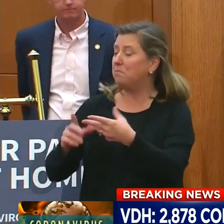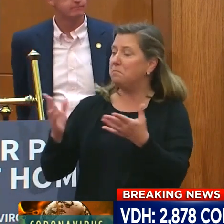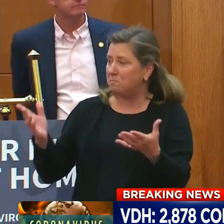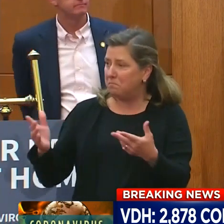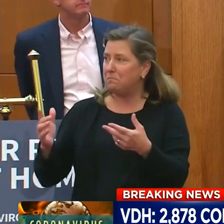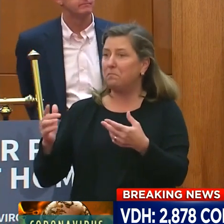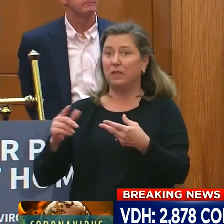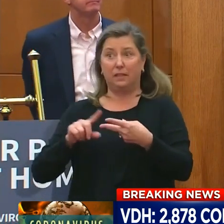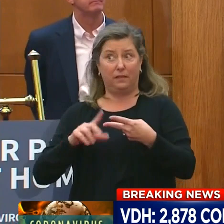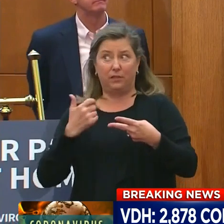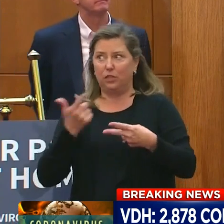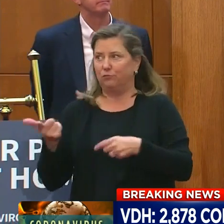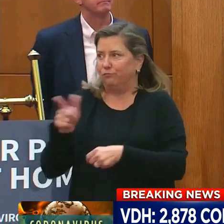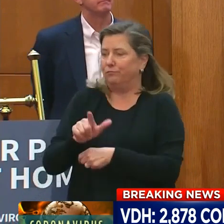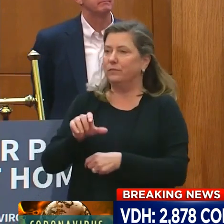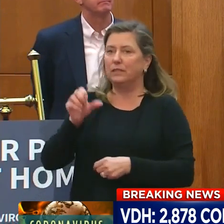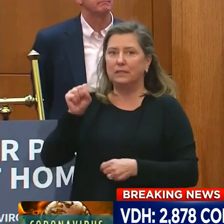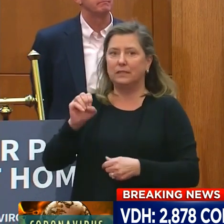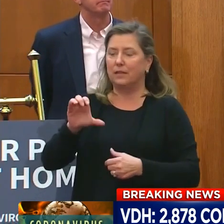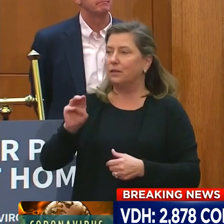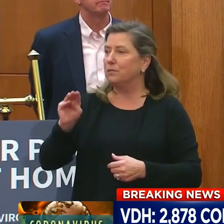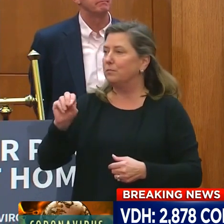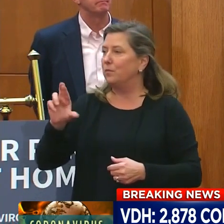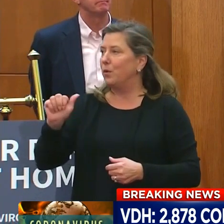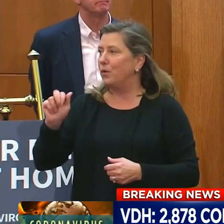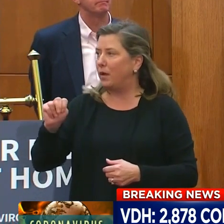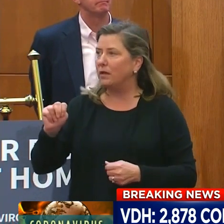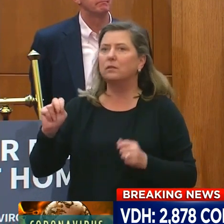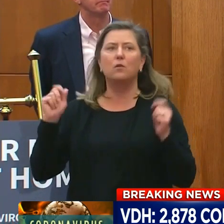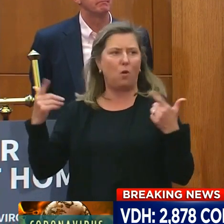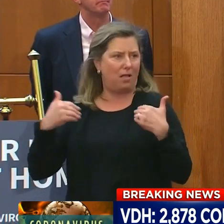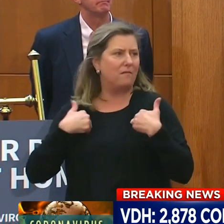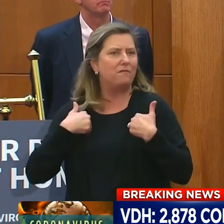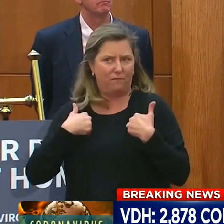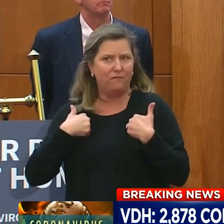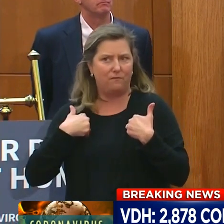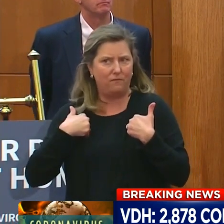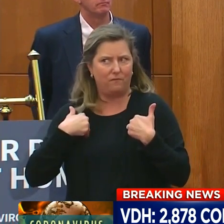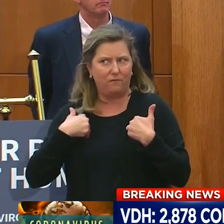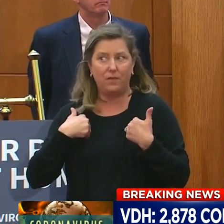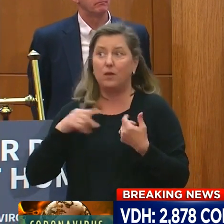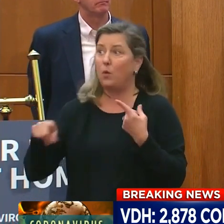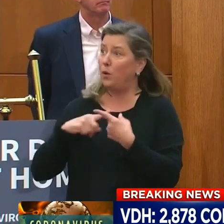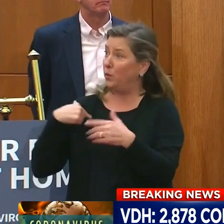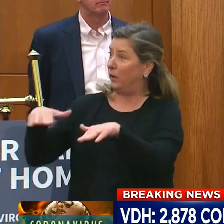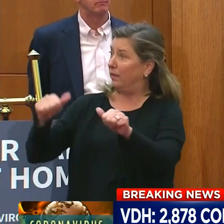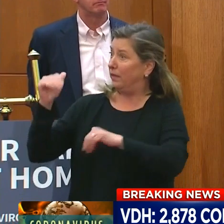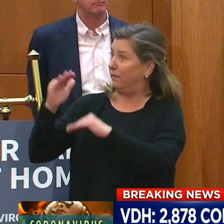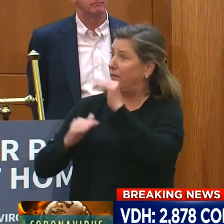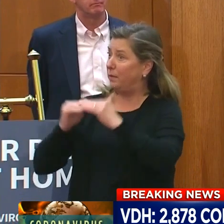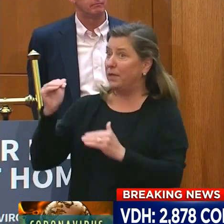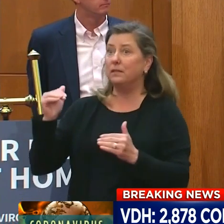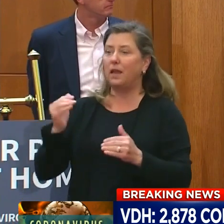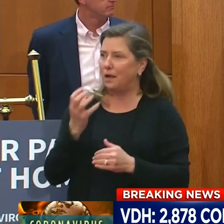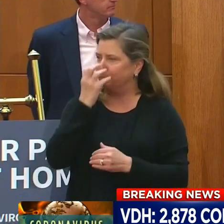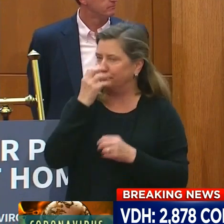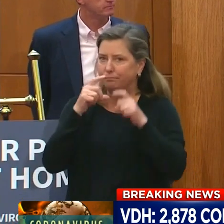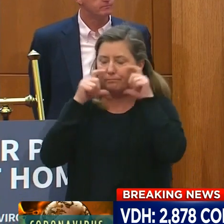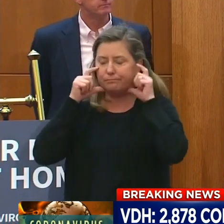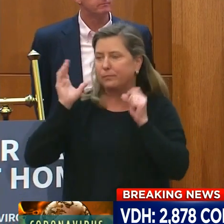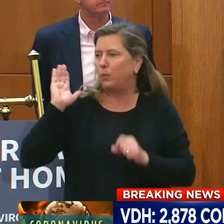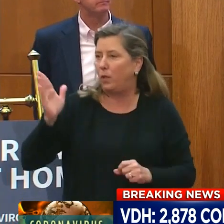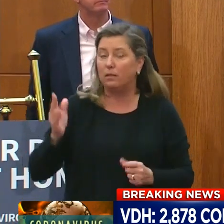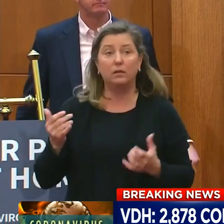have Secretary Moran. We all have masks, and when we exit the building, that's when we wear our mask,